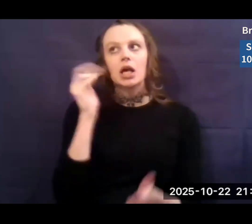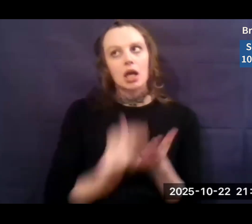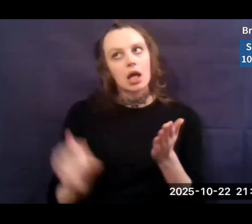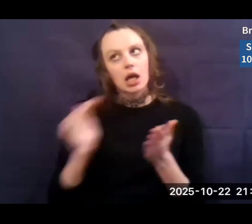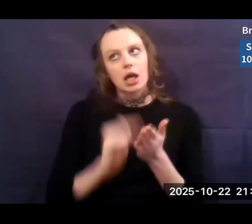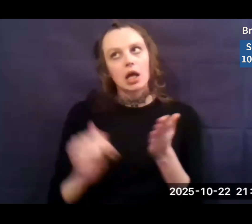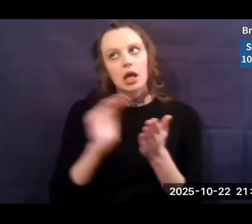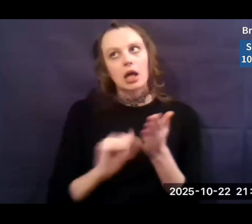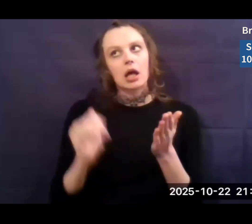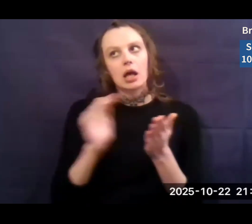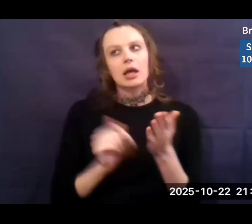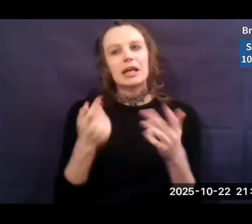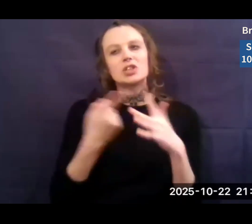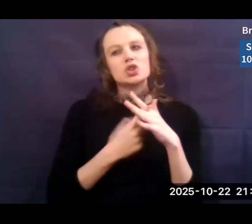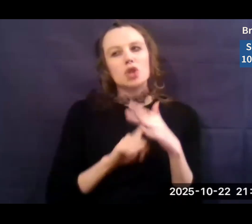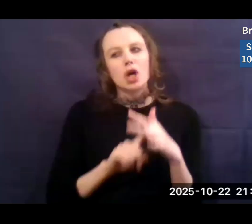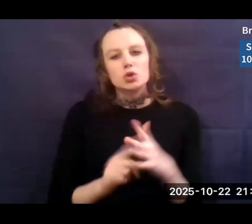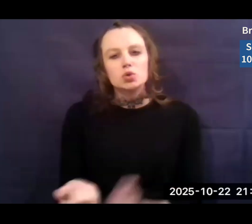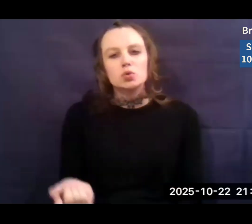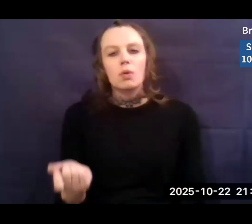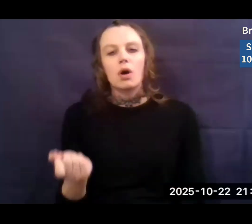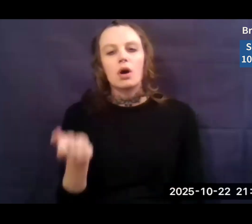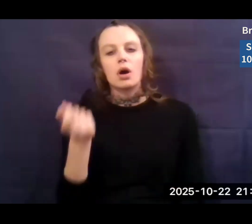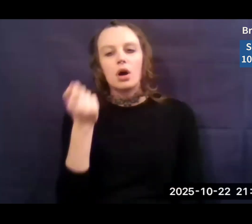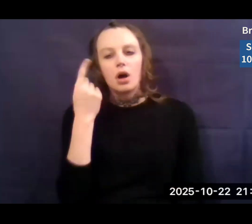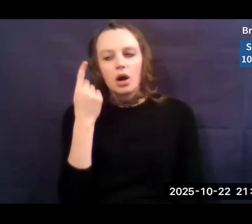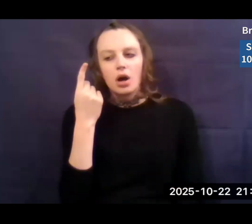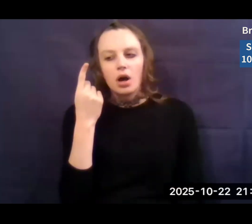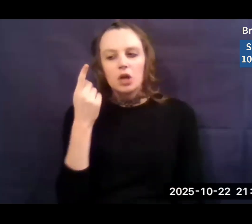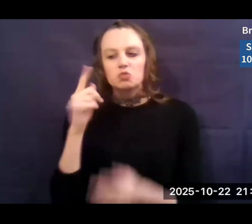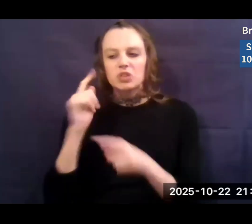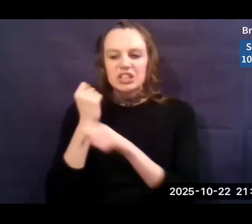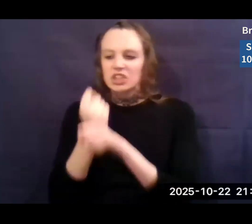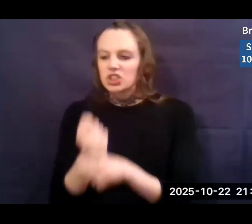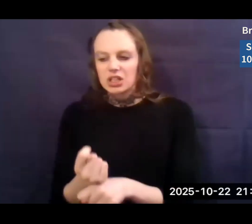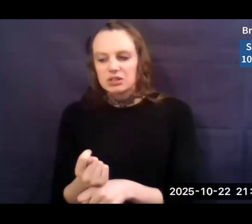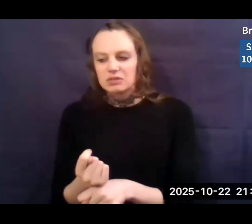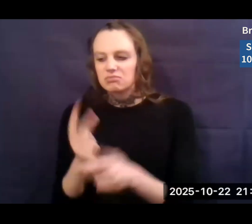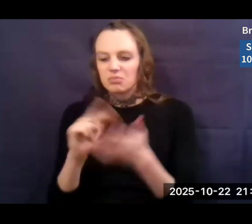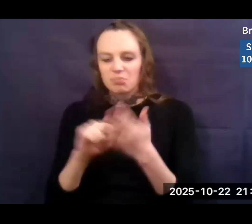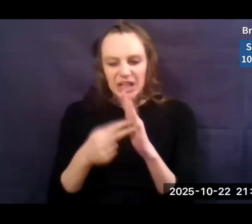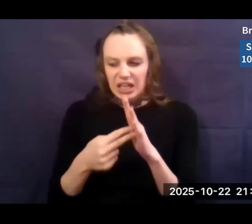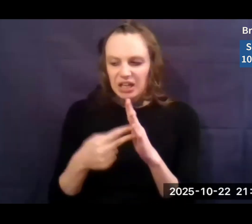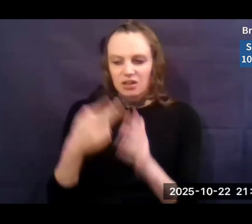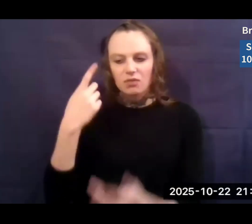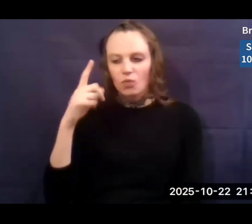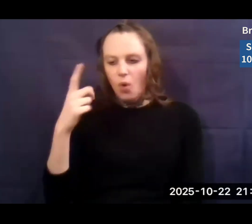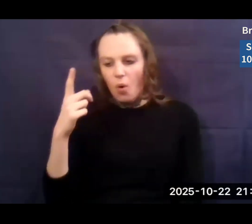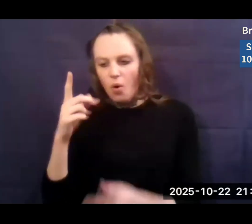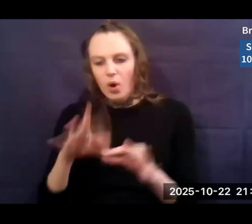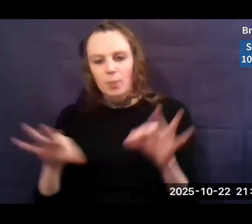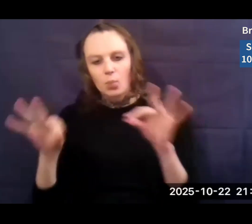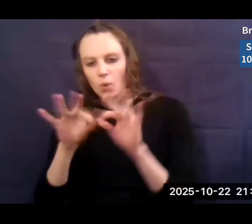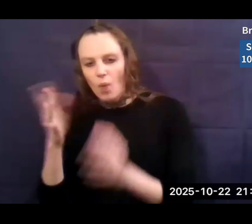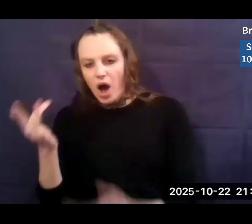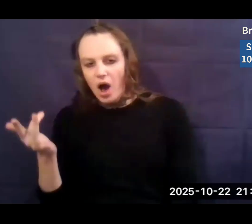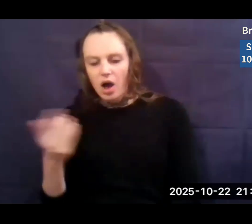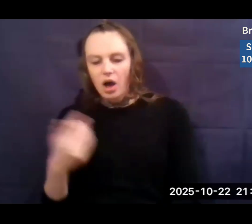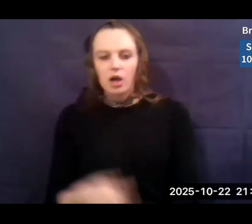understand what they were, why they were important, and what they could mean to me.